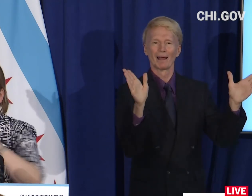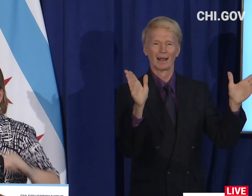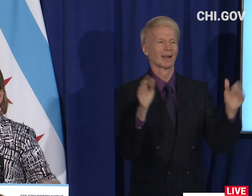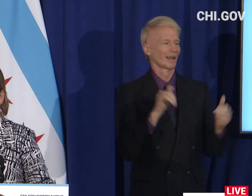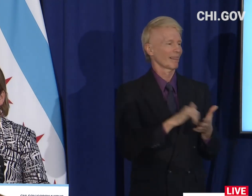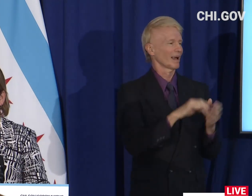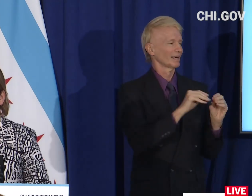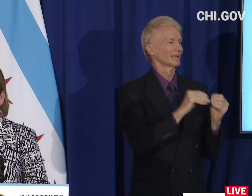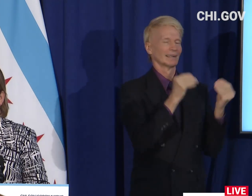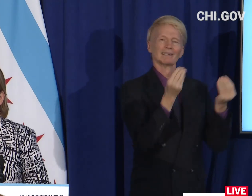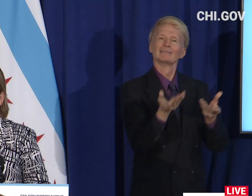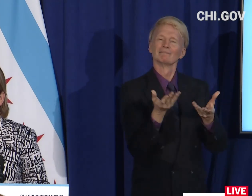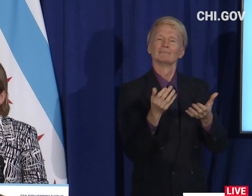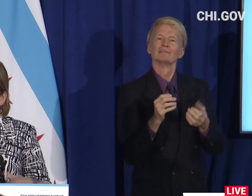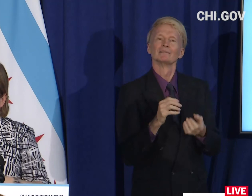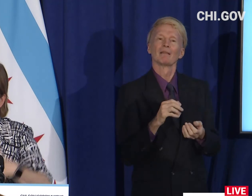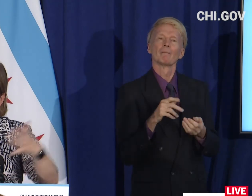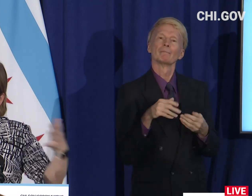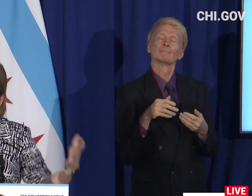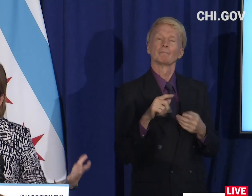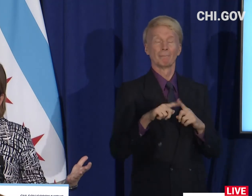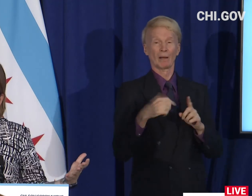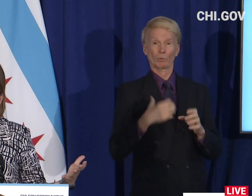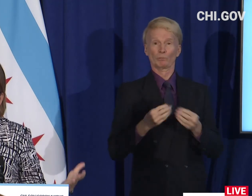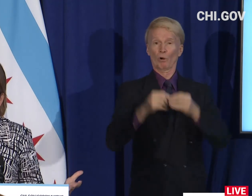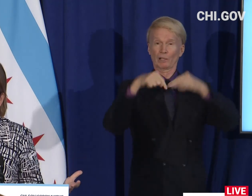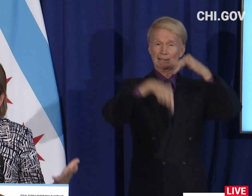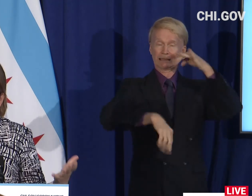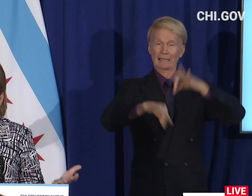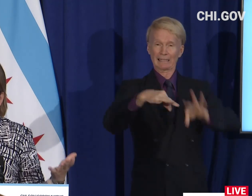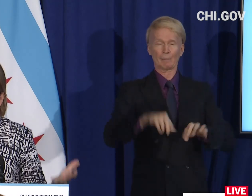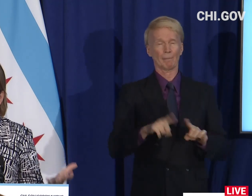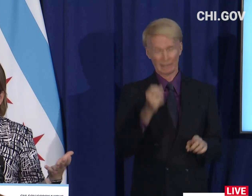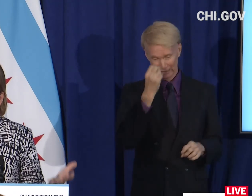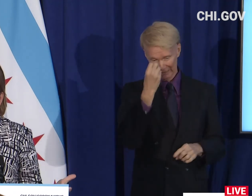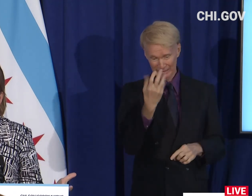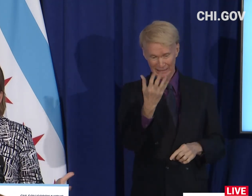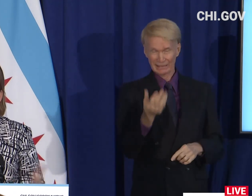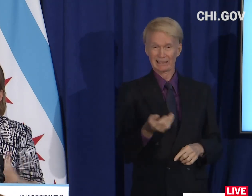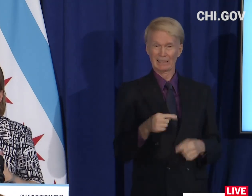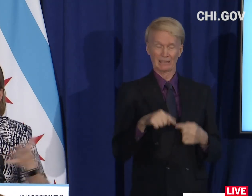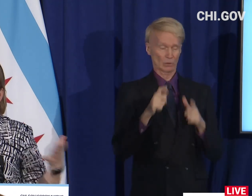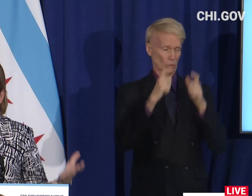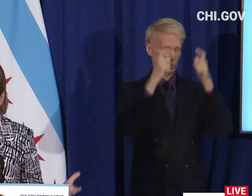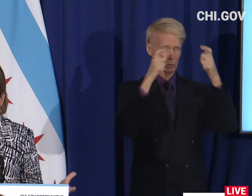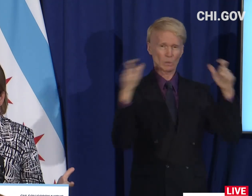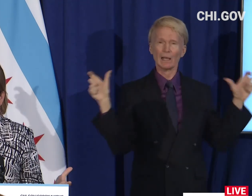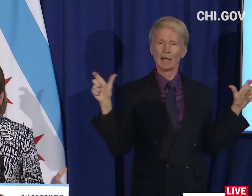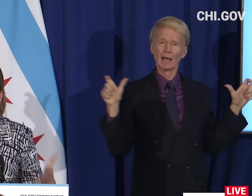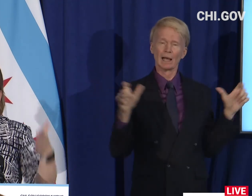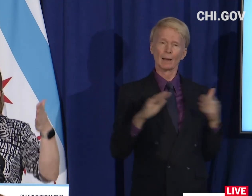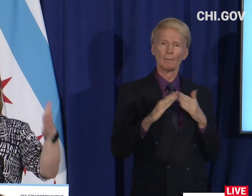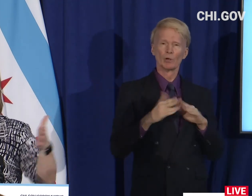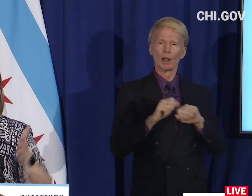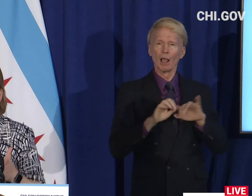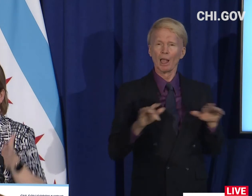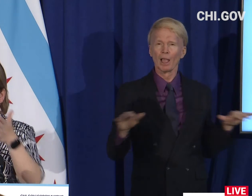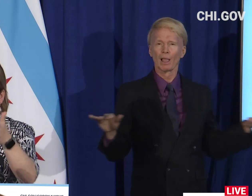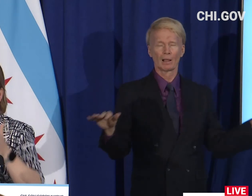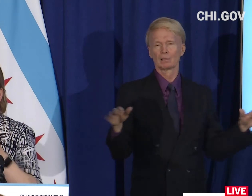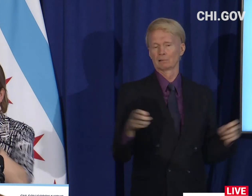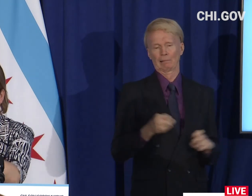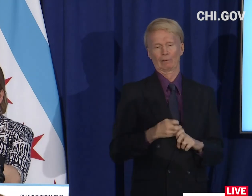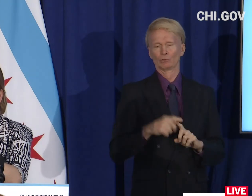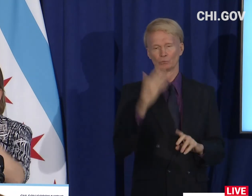you as precise an answer to that, but when we have a widespread community outbreak like we have, it is actually very difficult to always